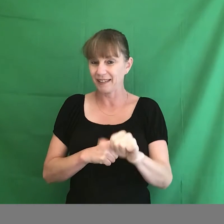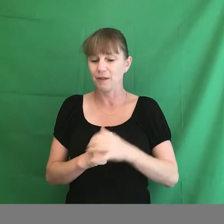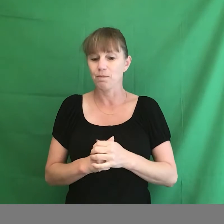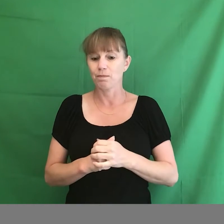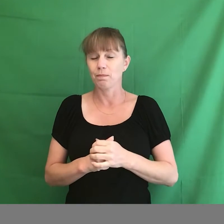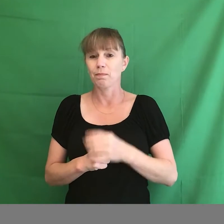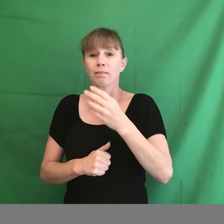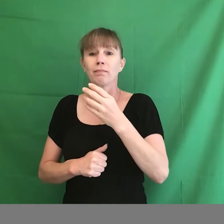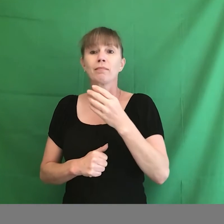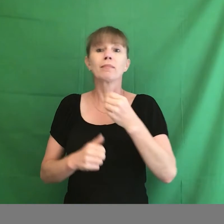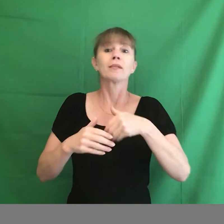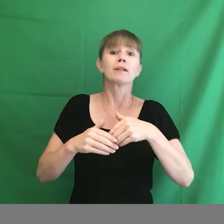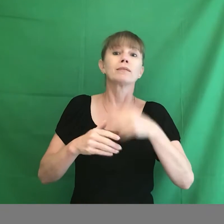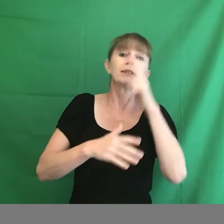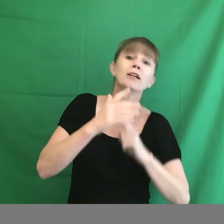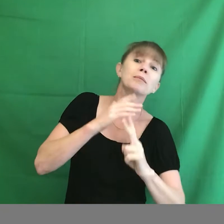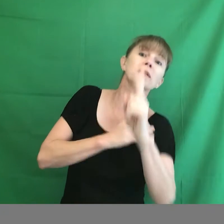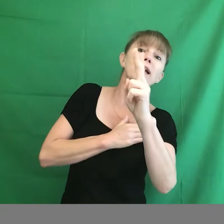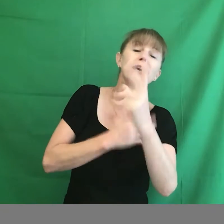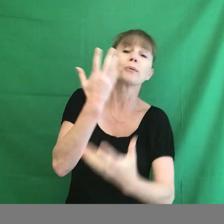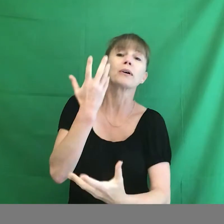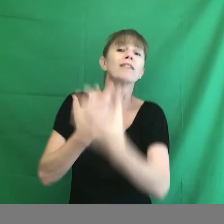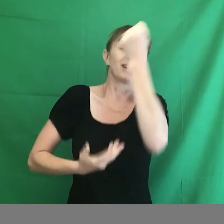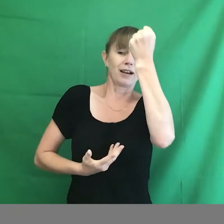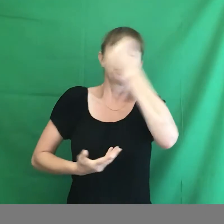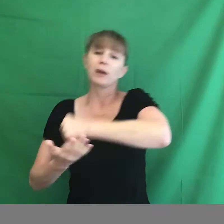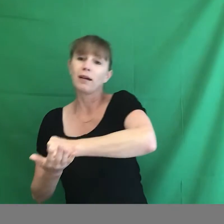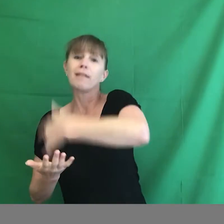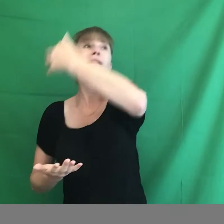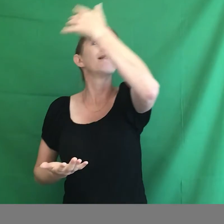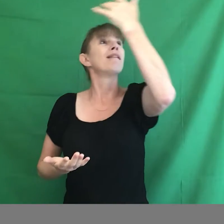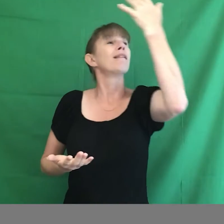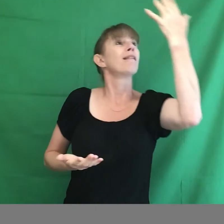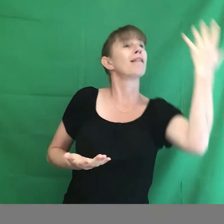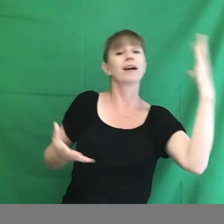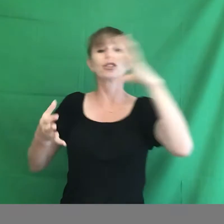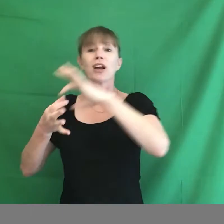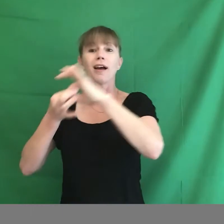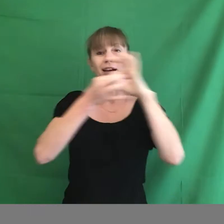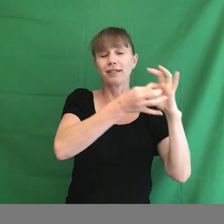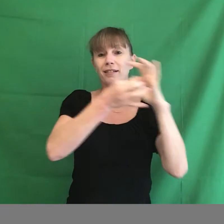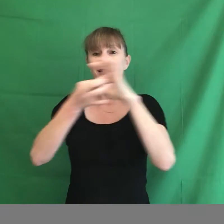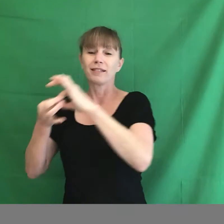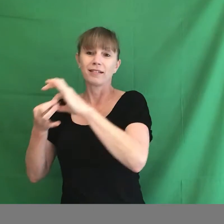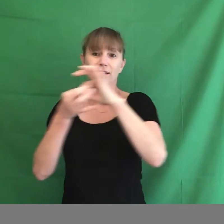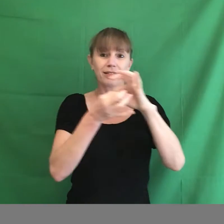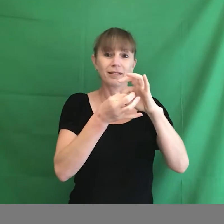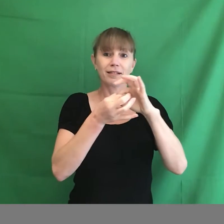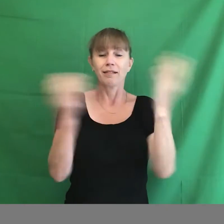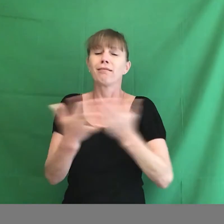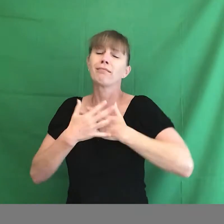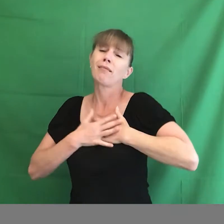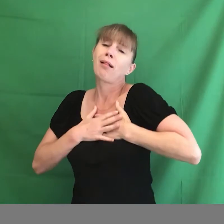goes, someday we'll find it, the rainbow connection,